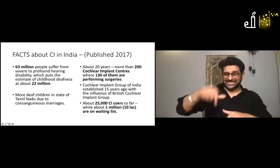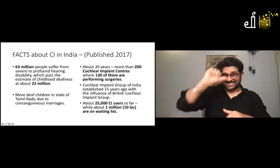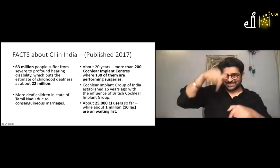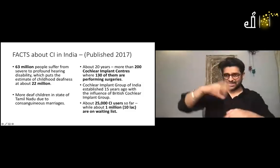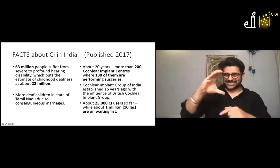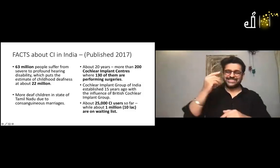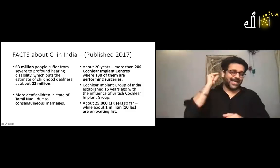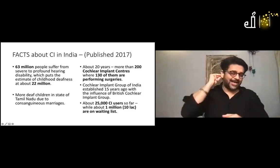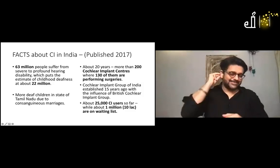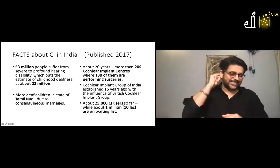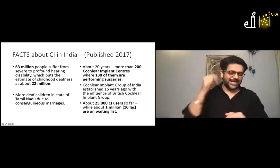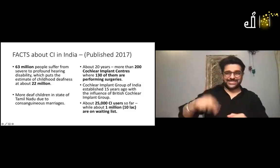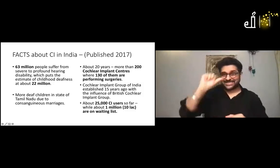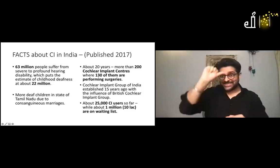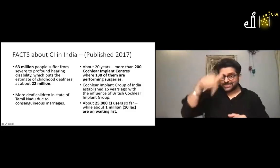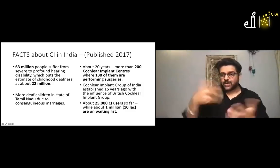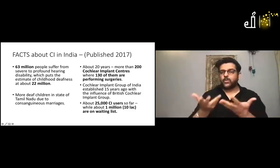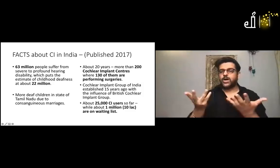of CI here in India,